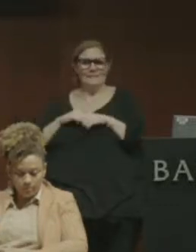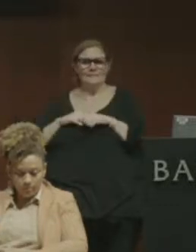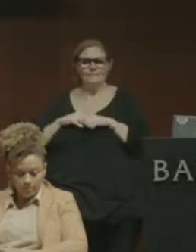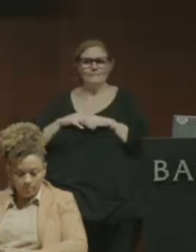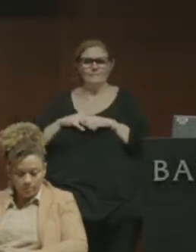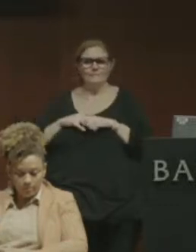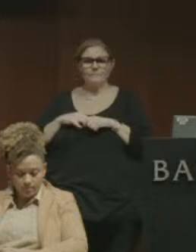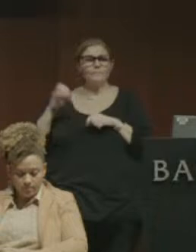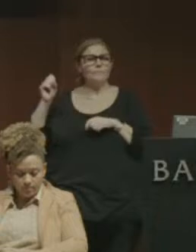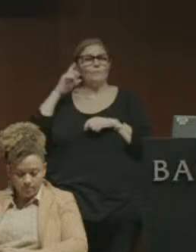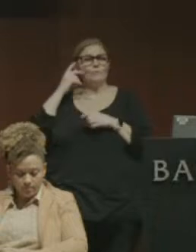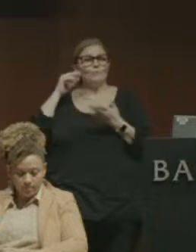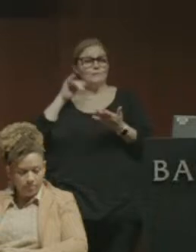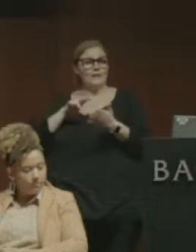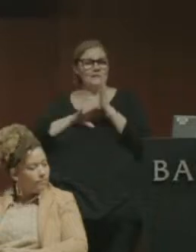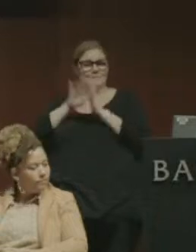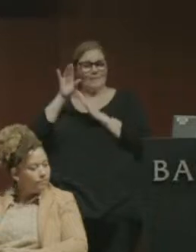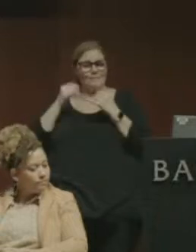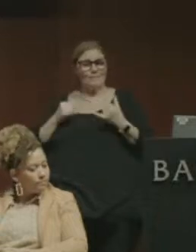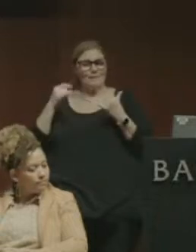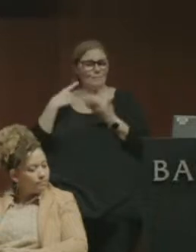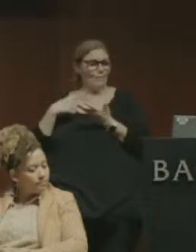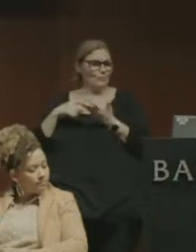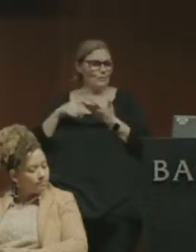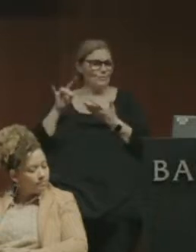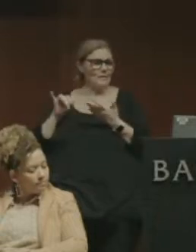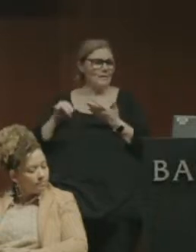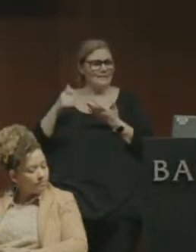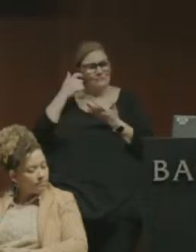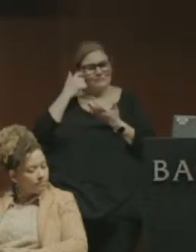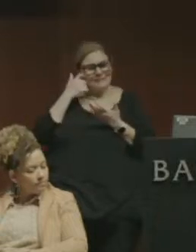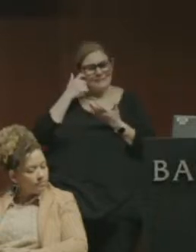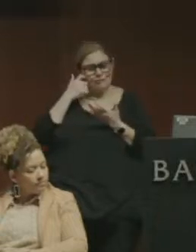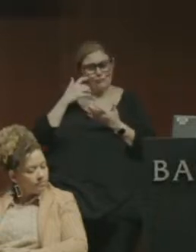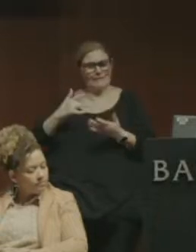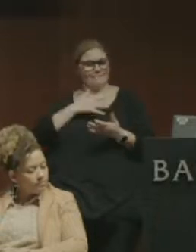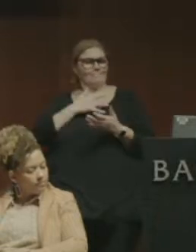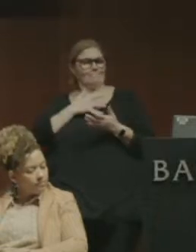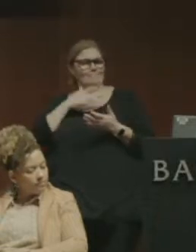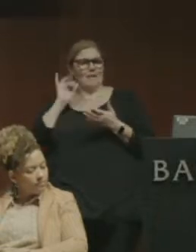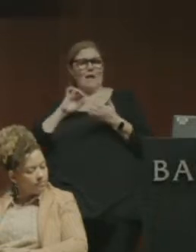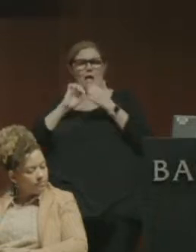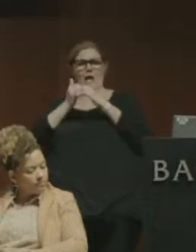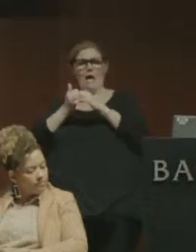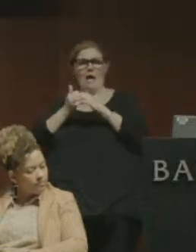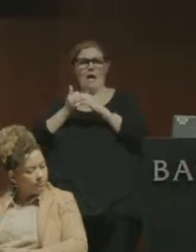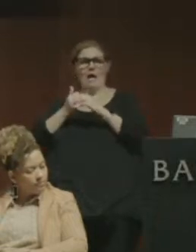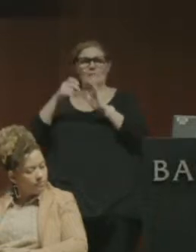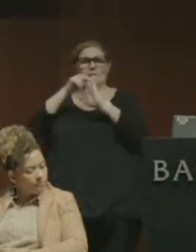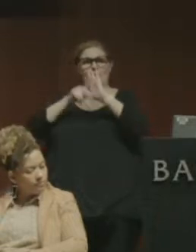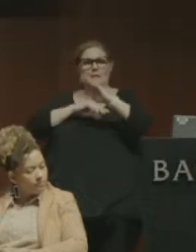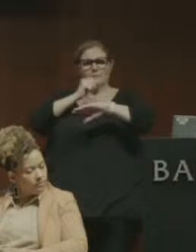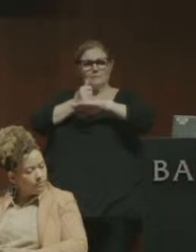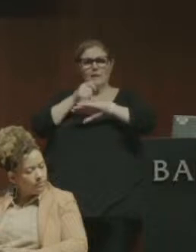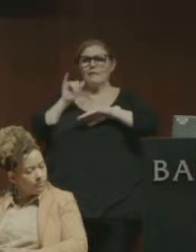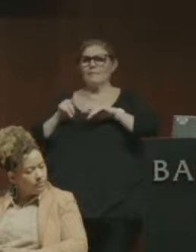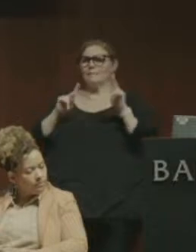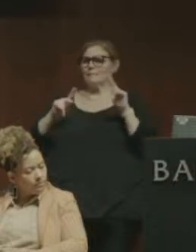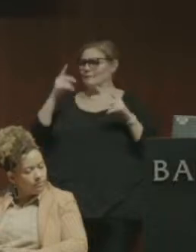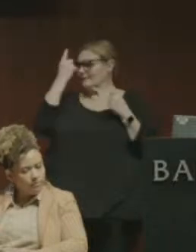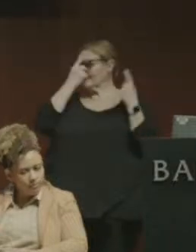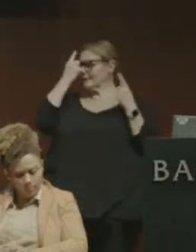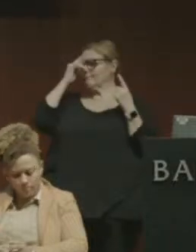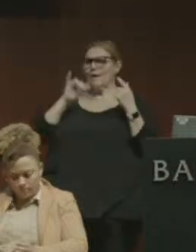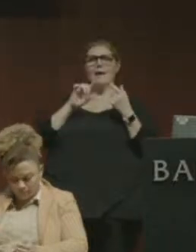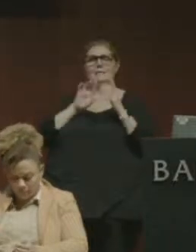study development today, what I just spoke about really resonate with how, you know, in policy settings, people continue to think